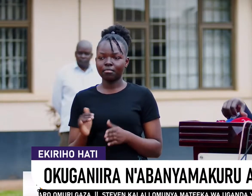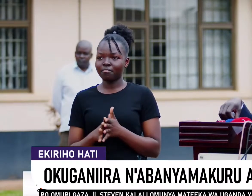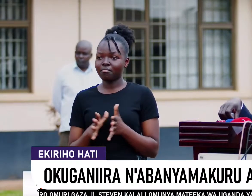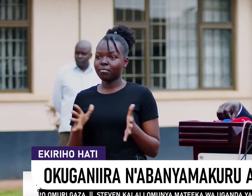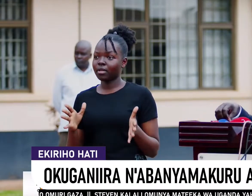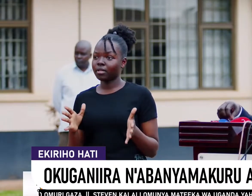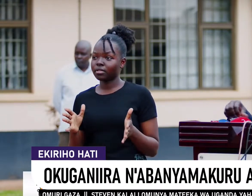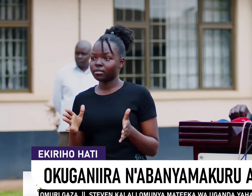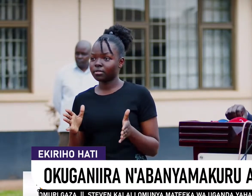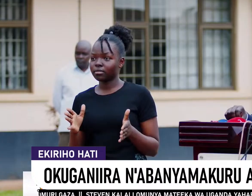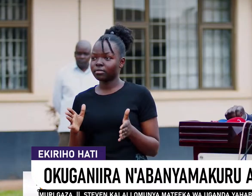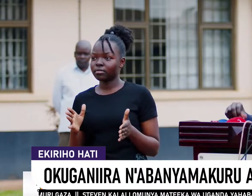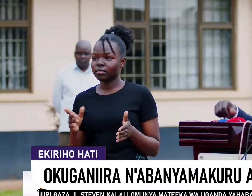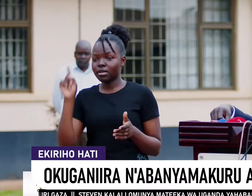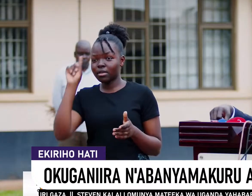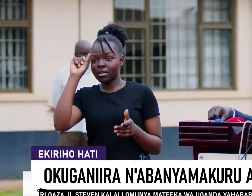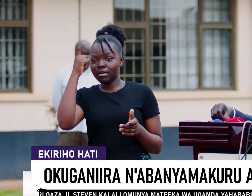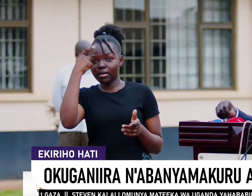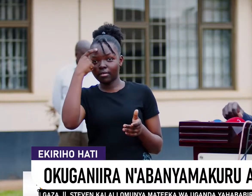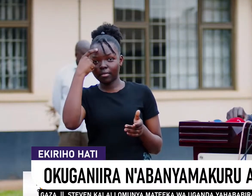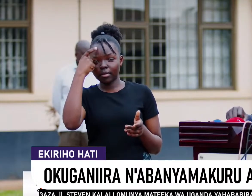many government